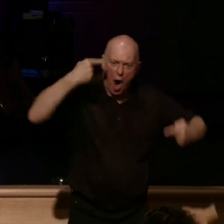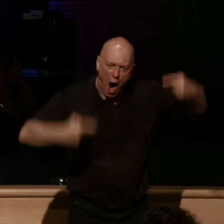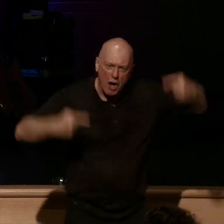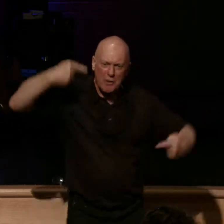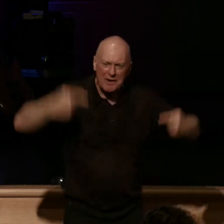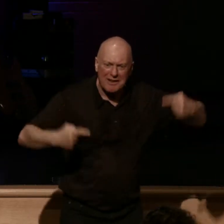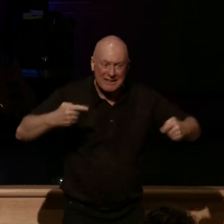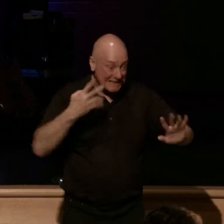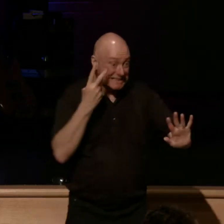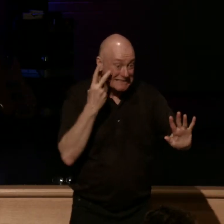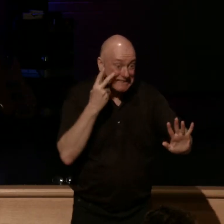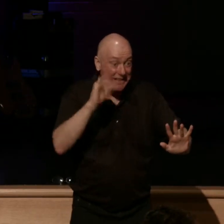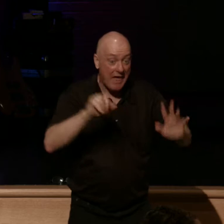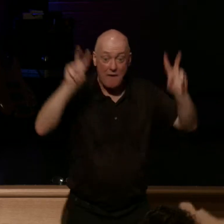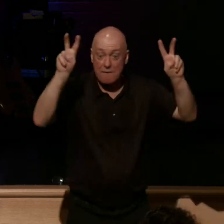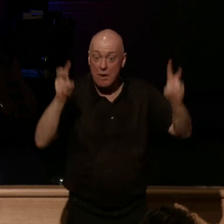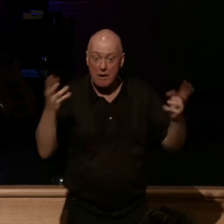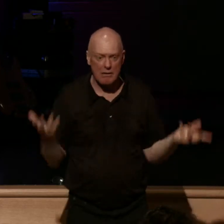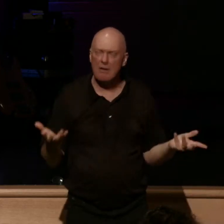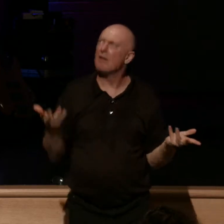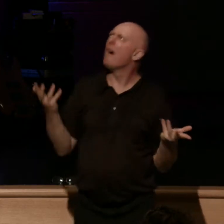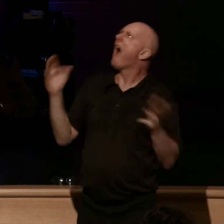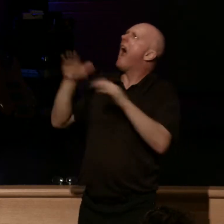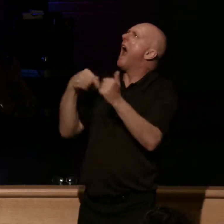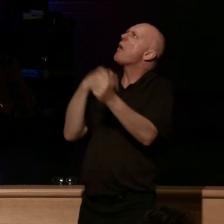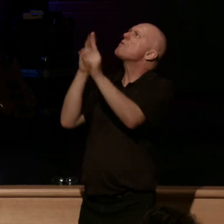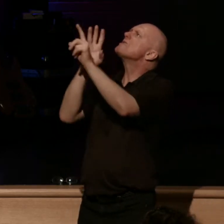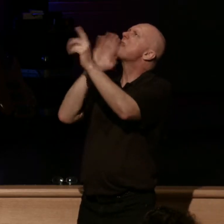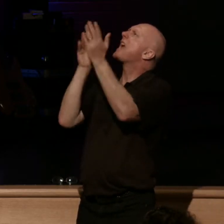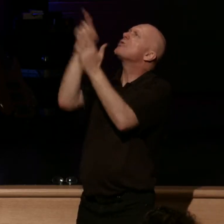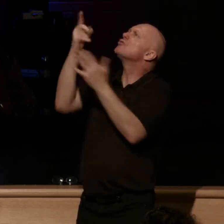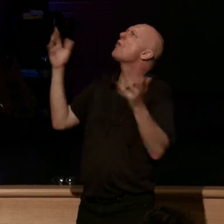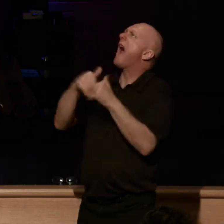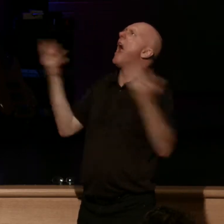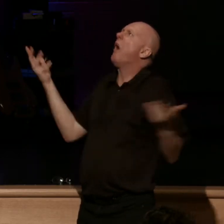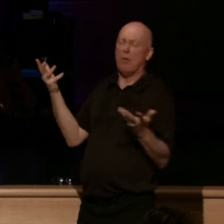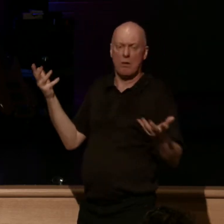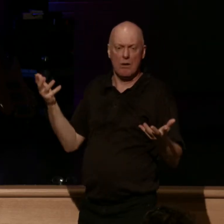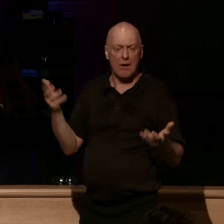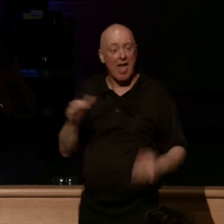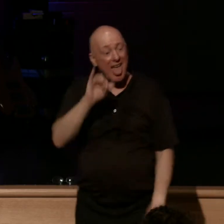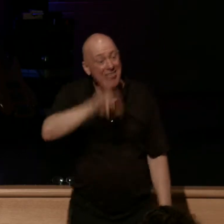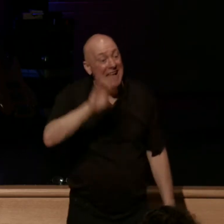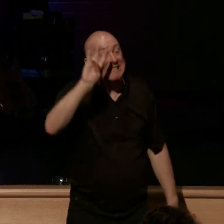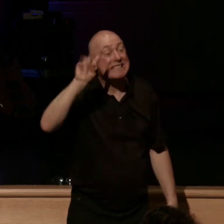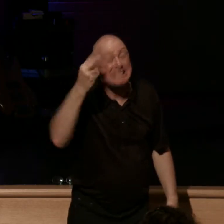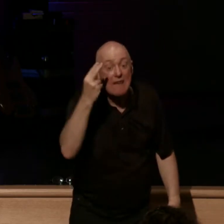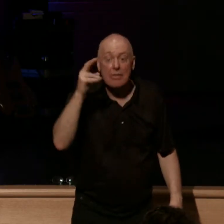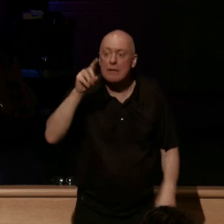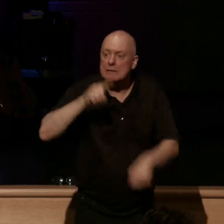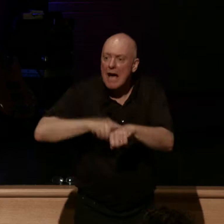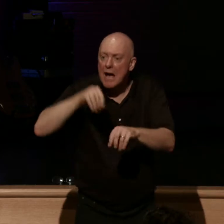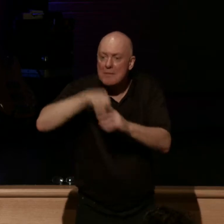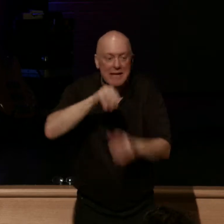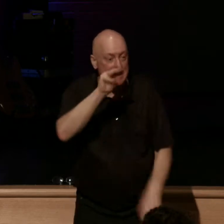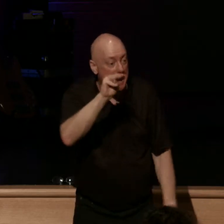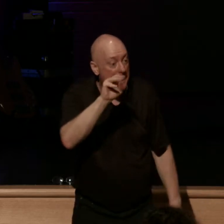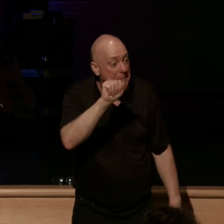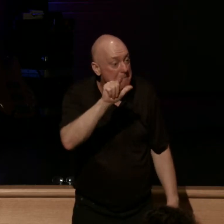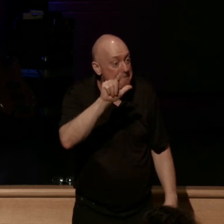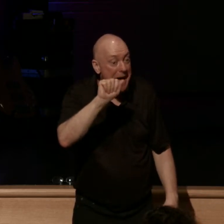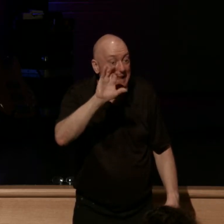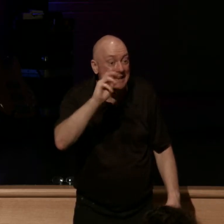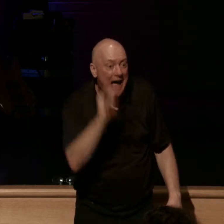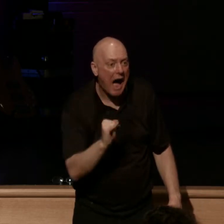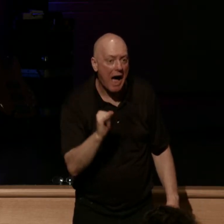Now, right here in that phrase, how have we spoken against you? Right there is the seventh time in Malachi that the